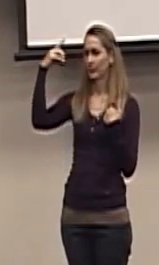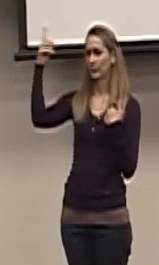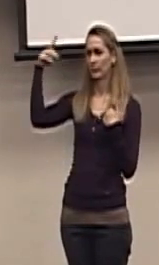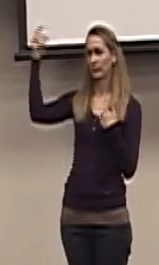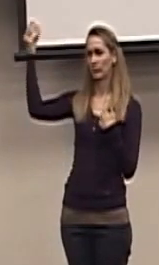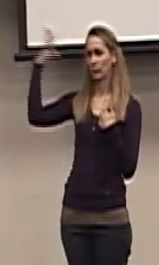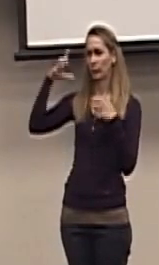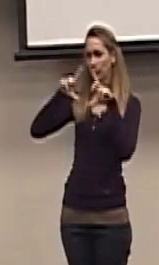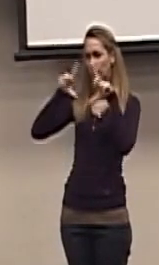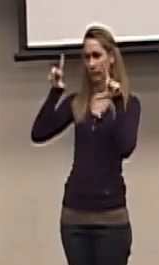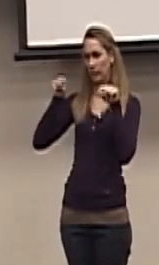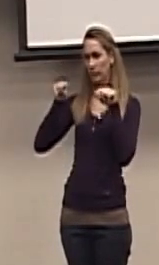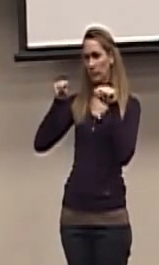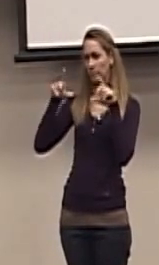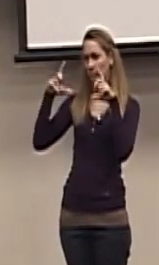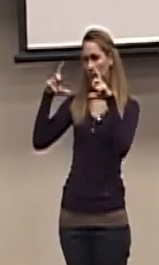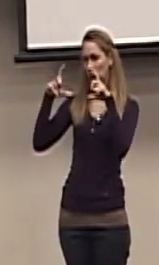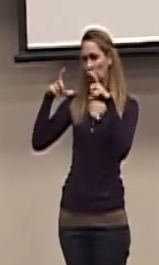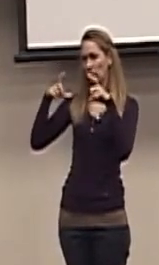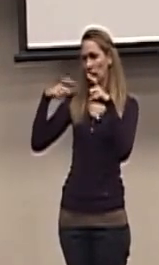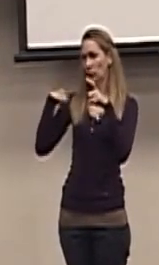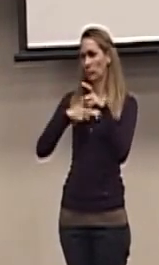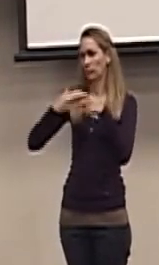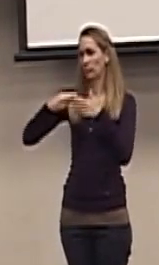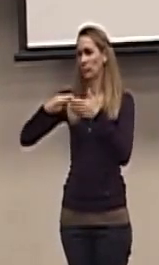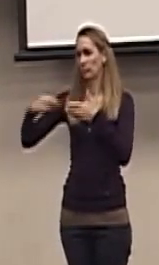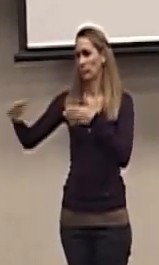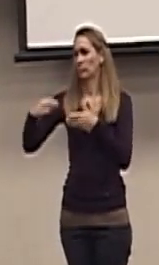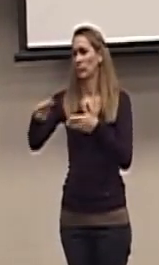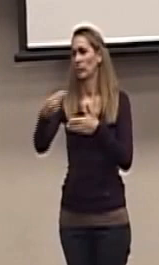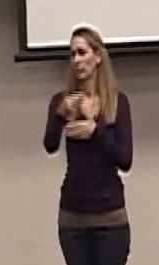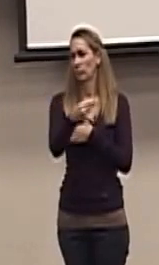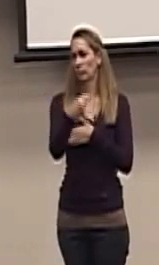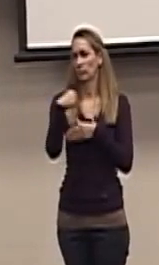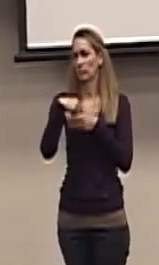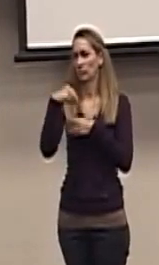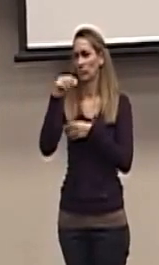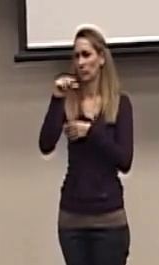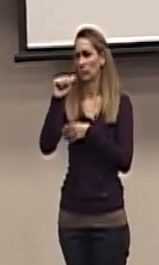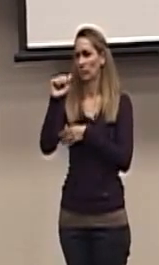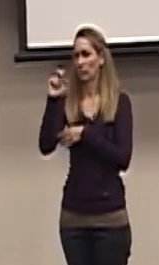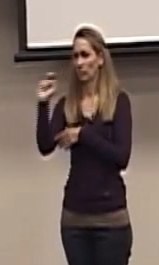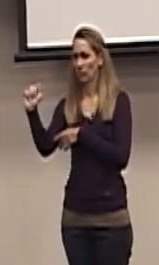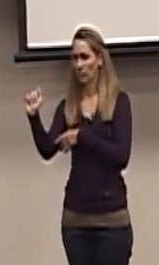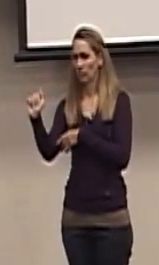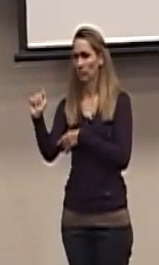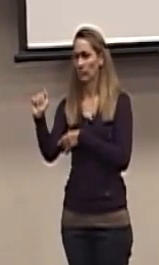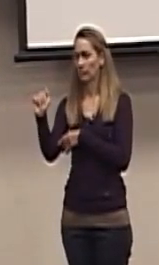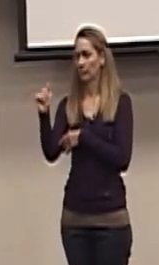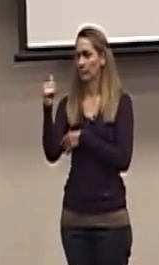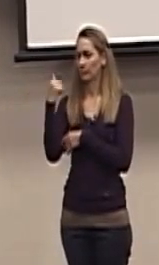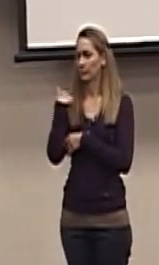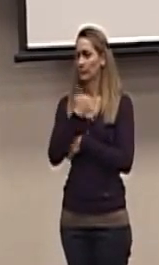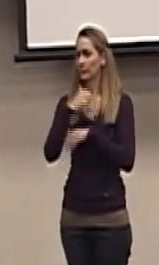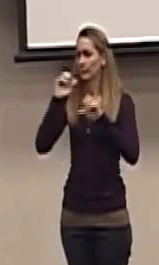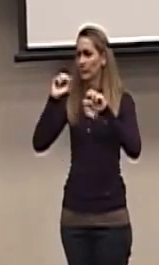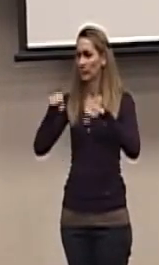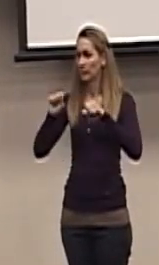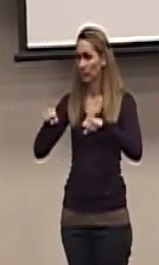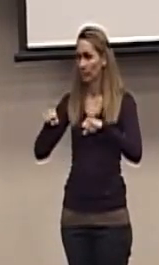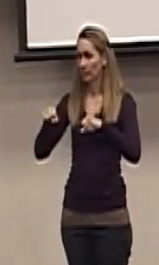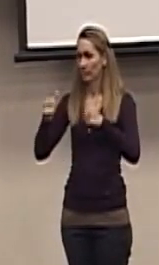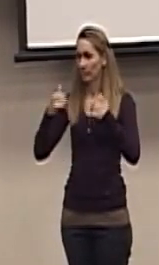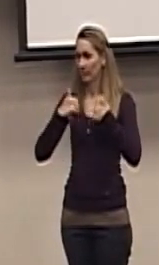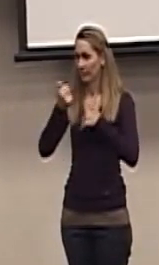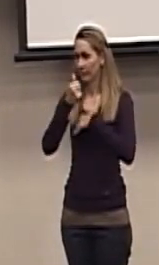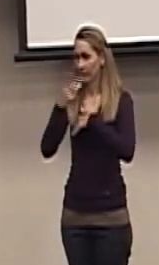of all at our school in Swedru, but throughout Ghana, we were able to set up a couple of